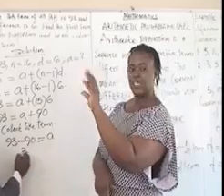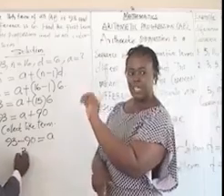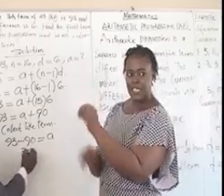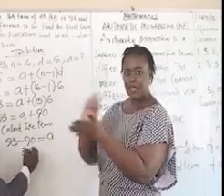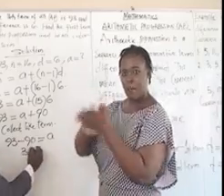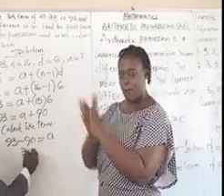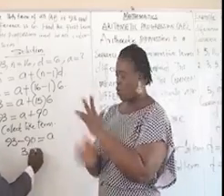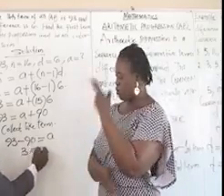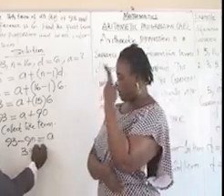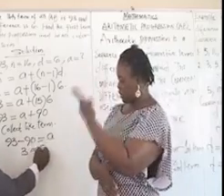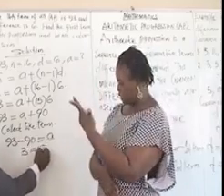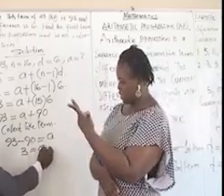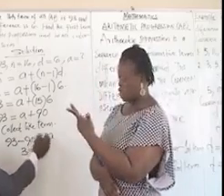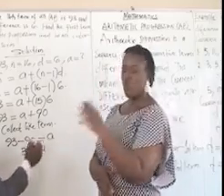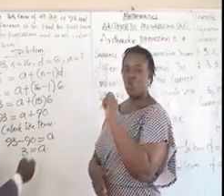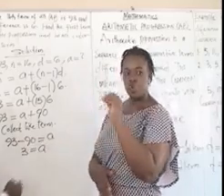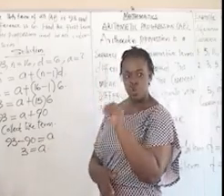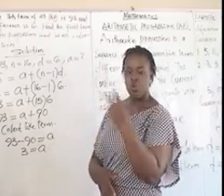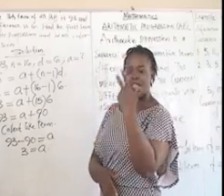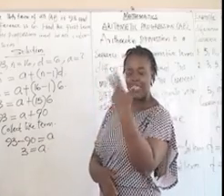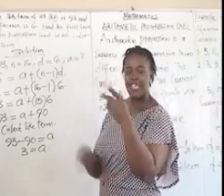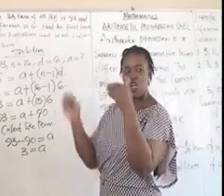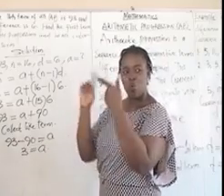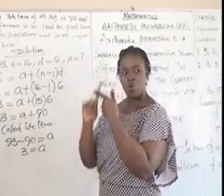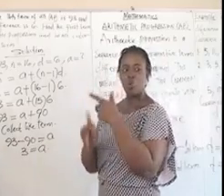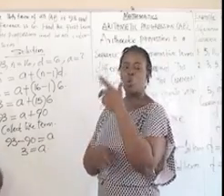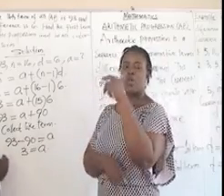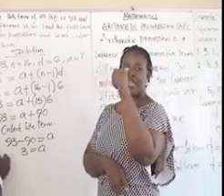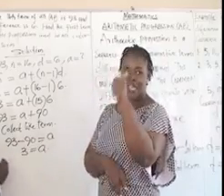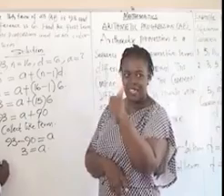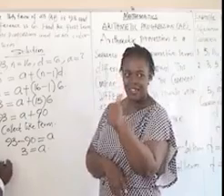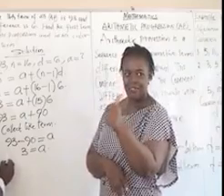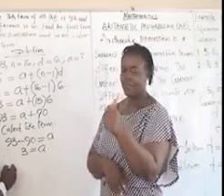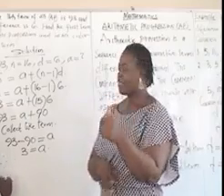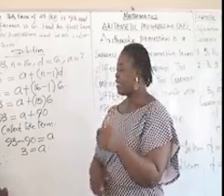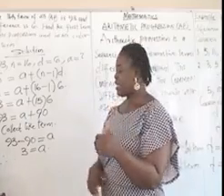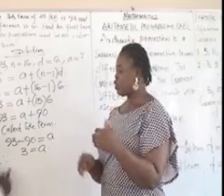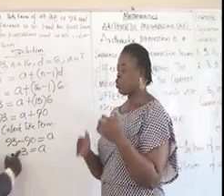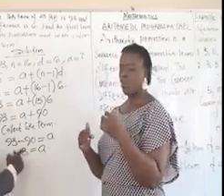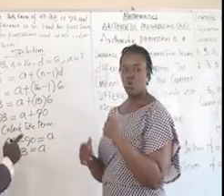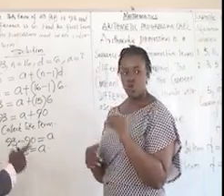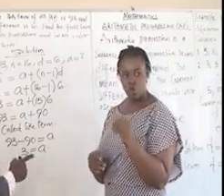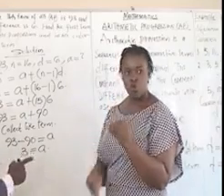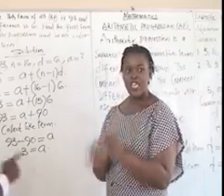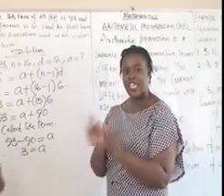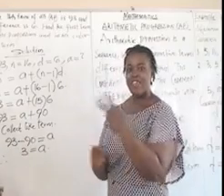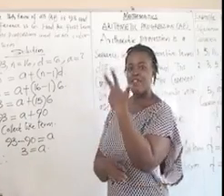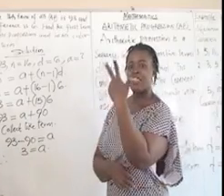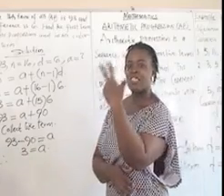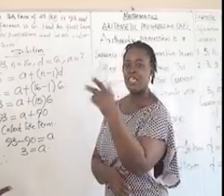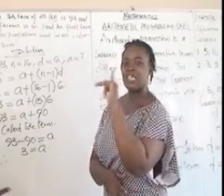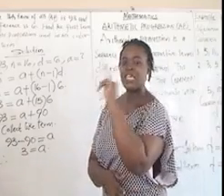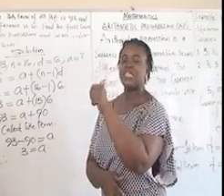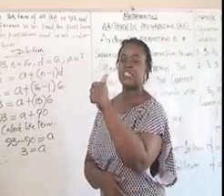us 3, equals to A. We can therefore conclude by saying therefore. If 3 is equals to A, it therefore means